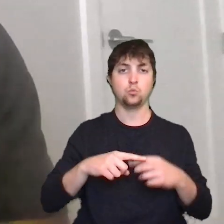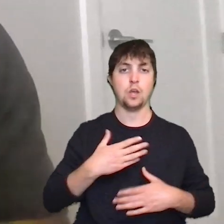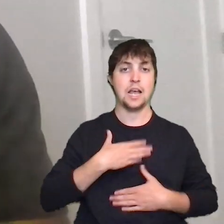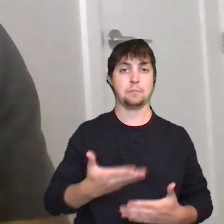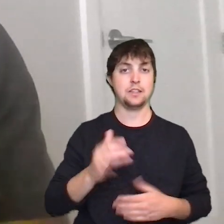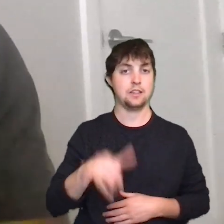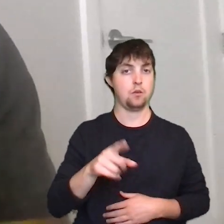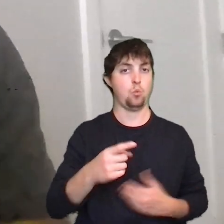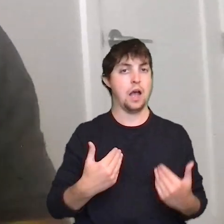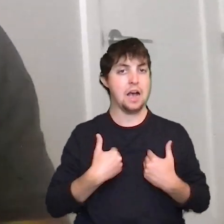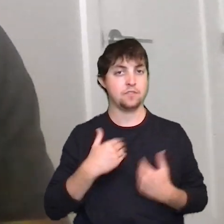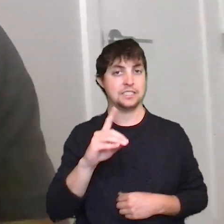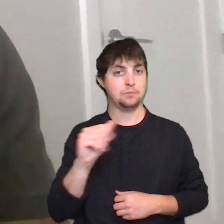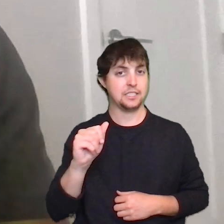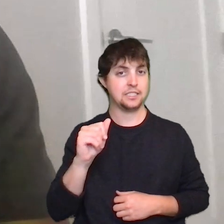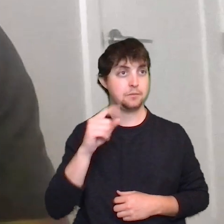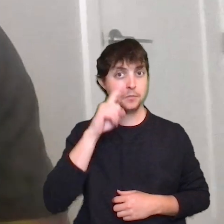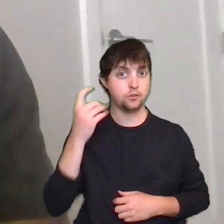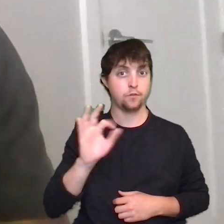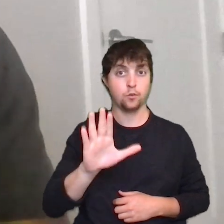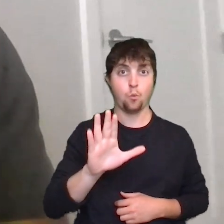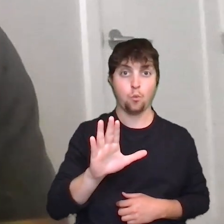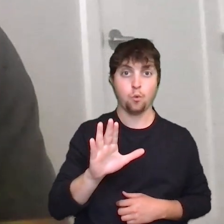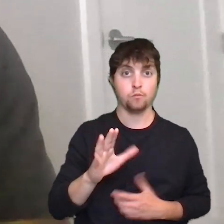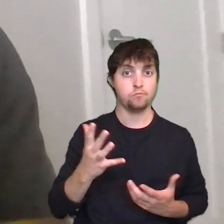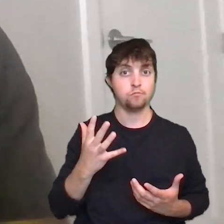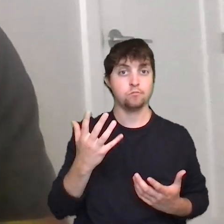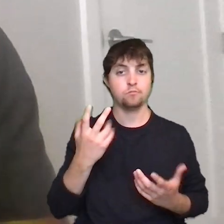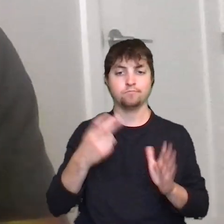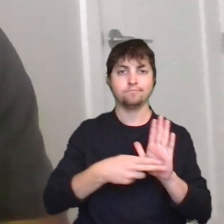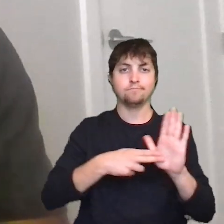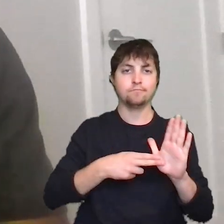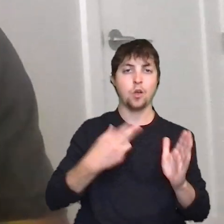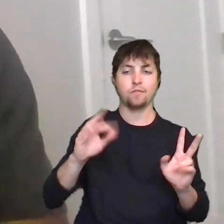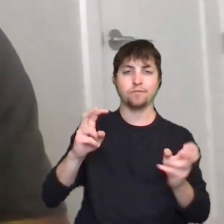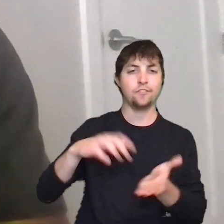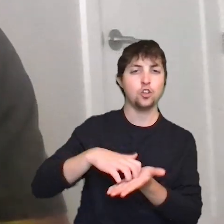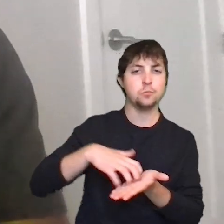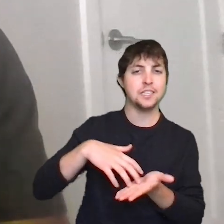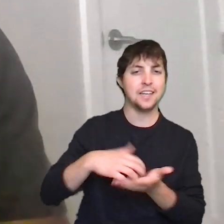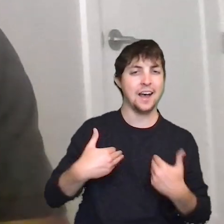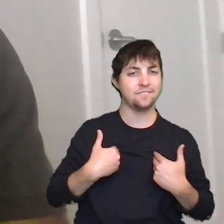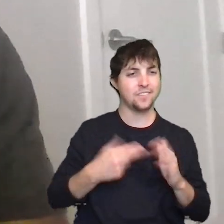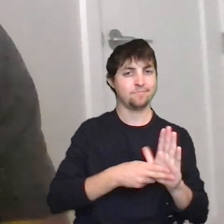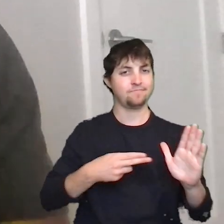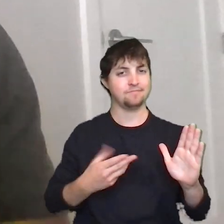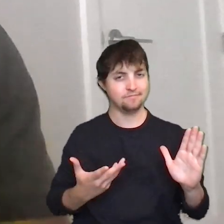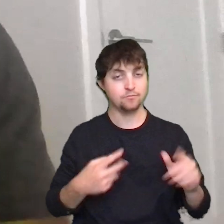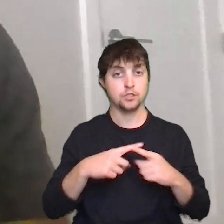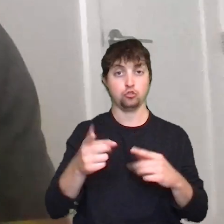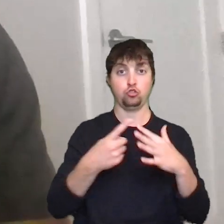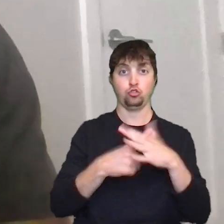to admit that you have a disability because of it has that stereotype of vulnerability.